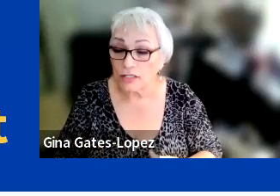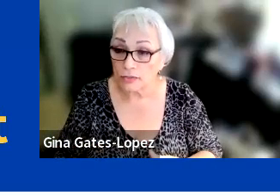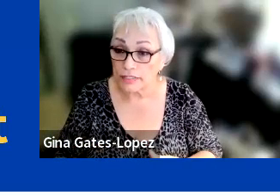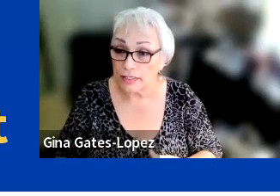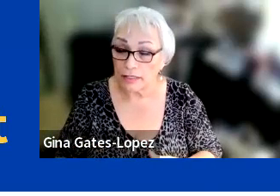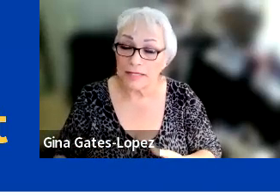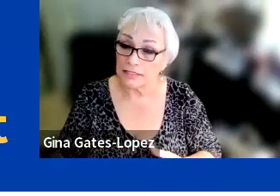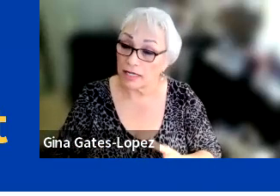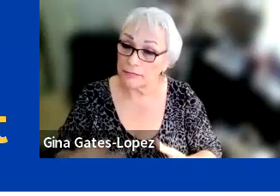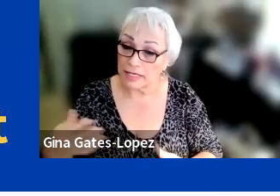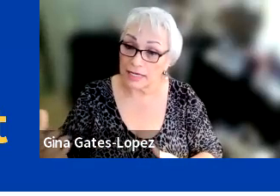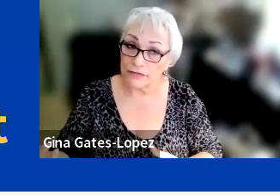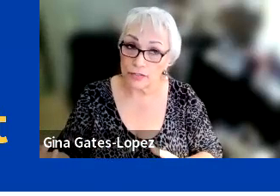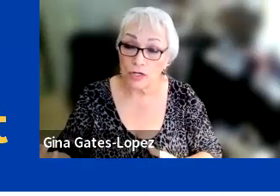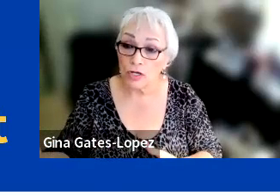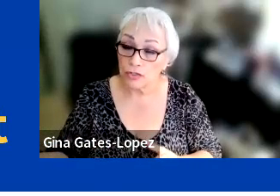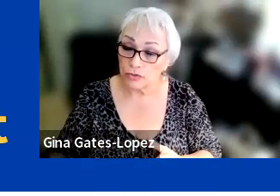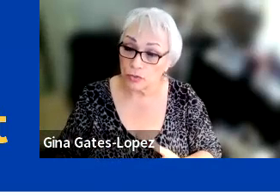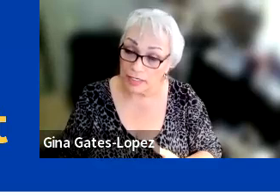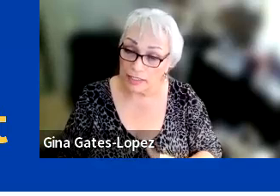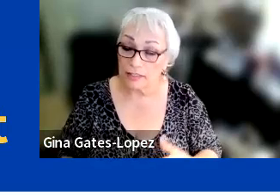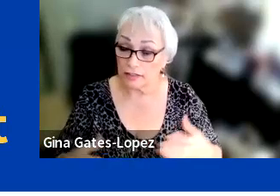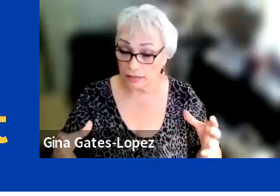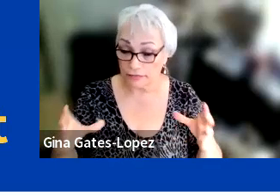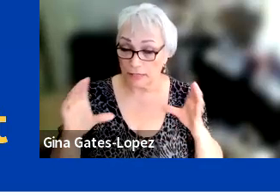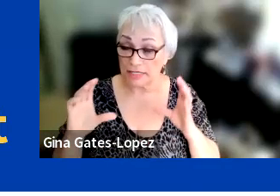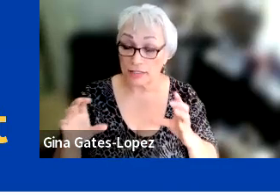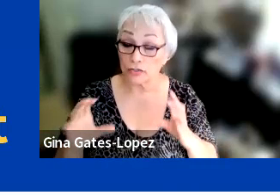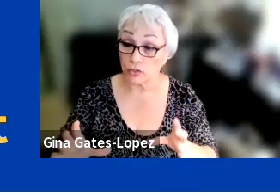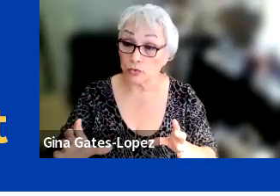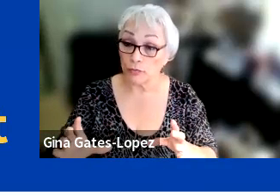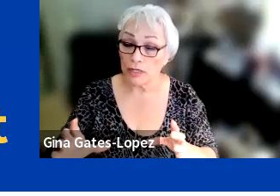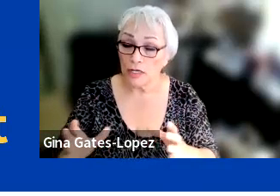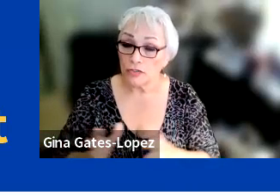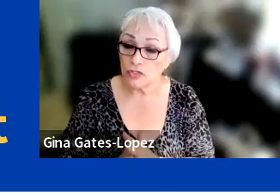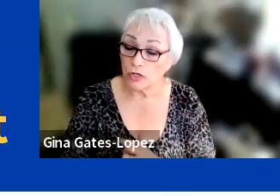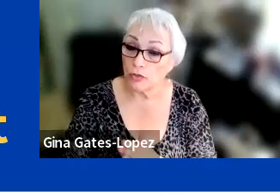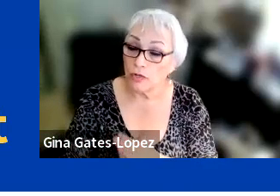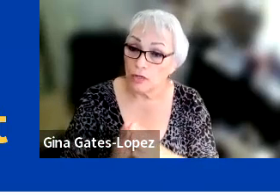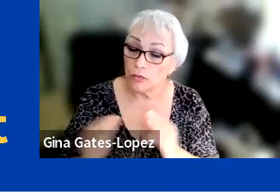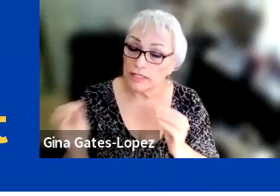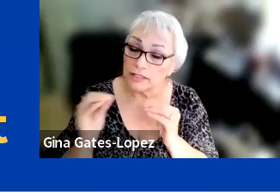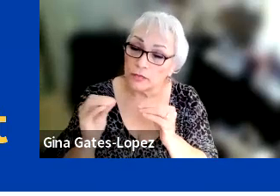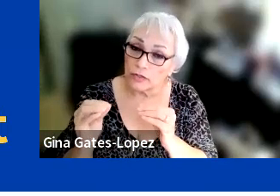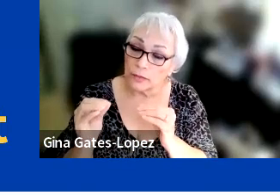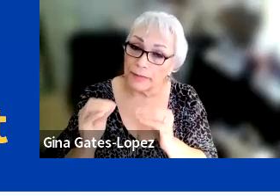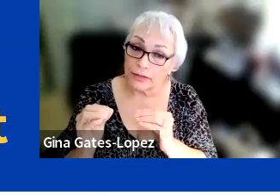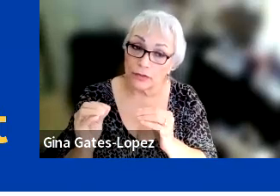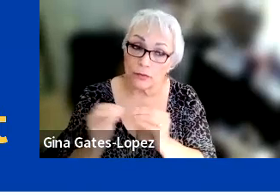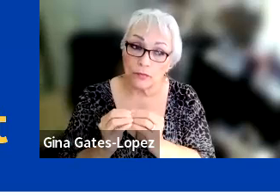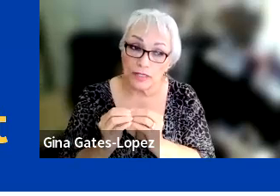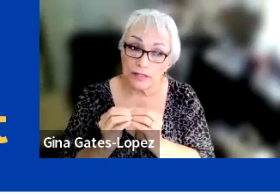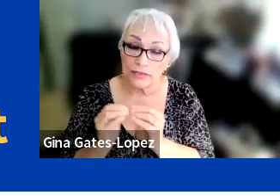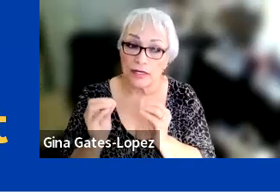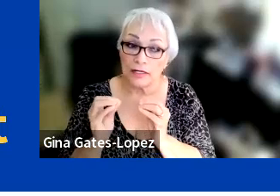know how to use it. Many times they have to do training, and a lot of times that's on Zoom. So we need to work